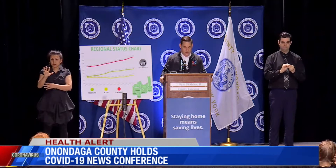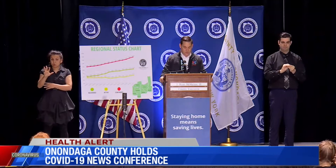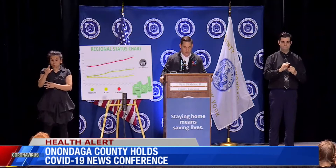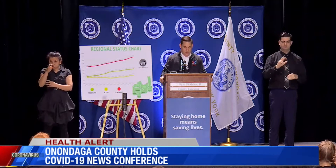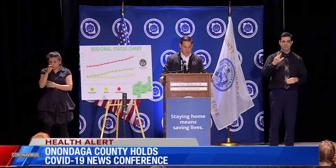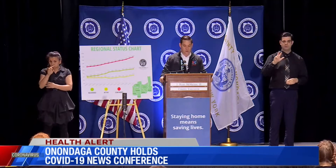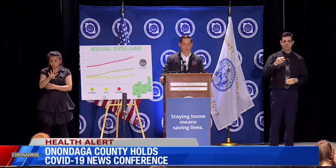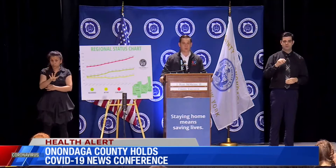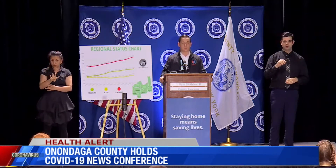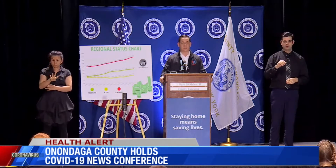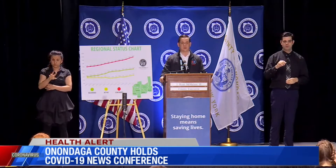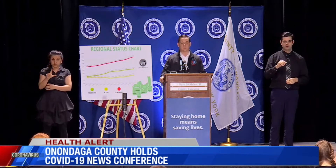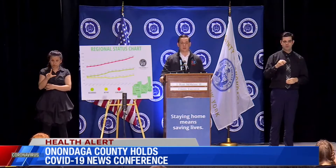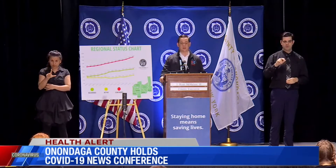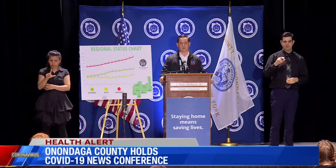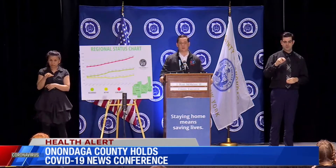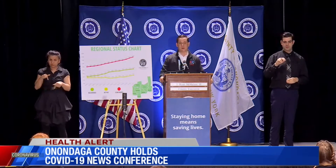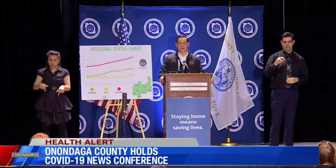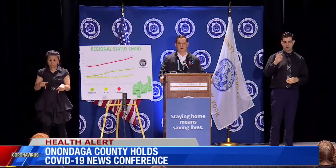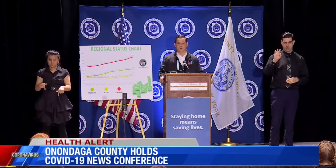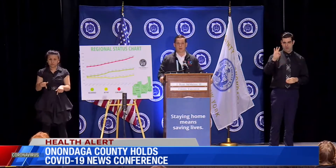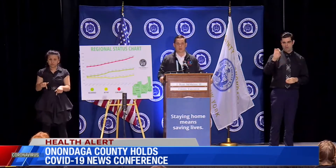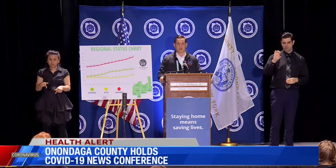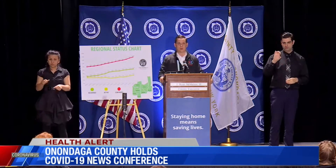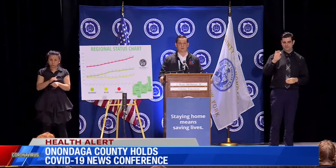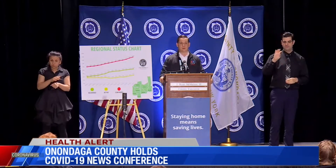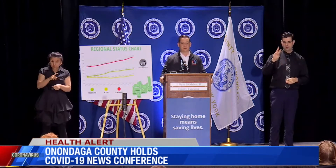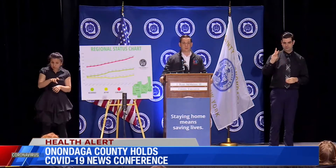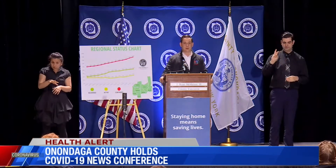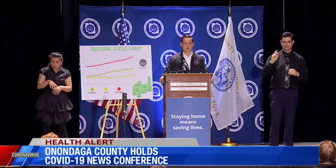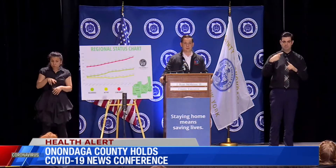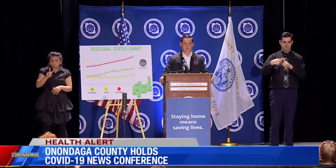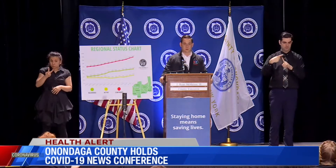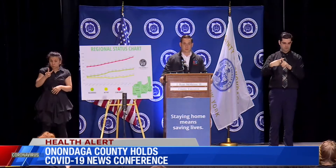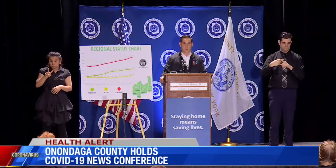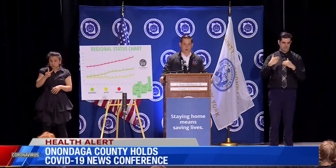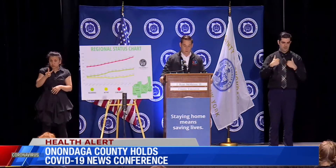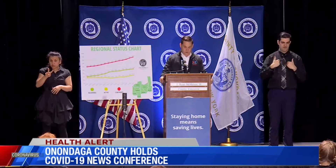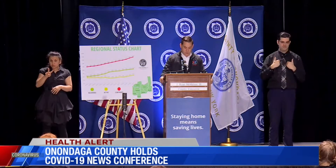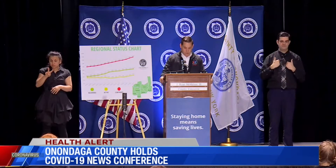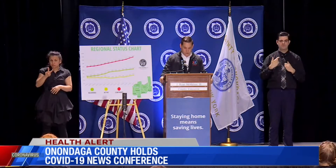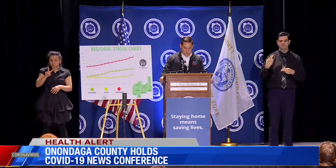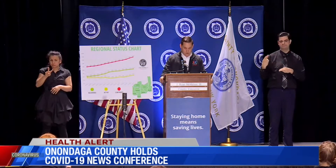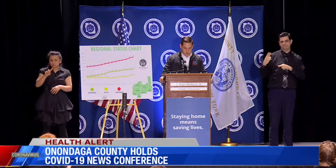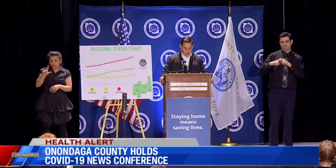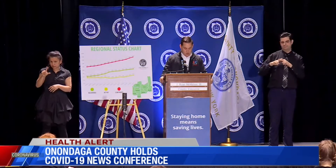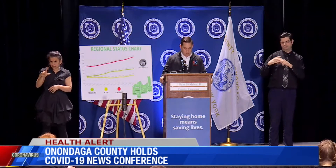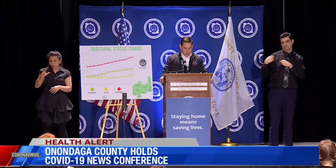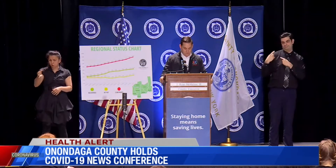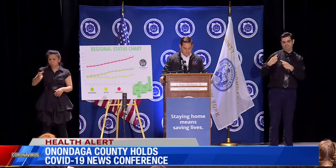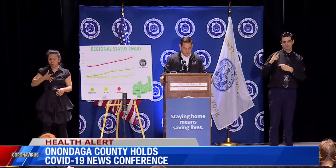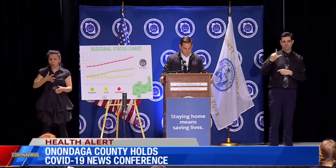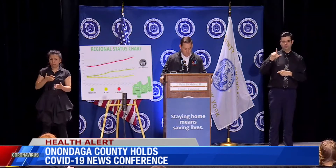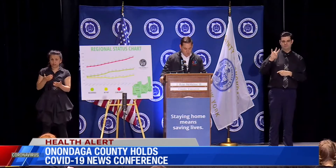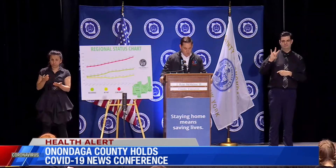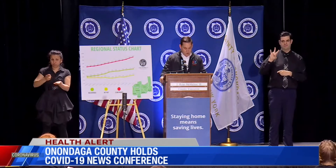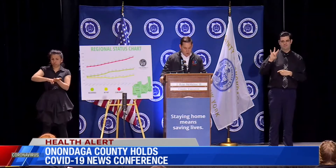920, which is 27 new cases. We'll get into the new cases, what they are, what they represent in a